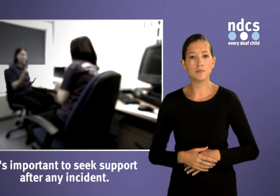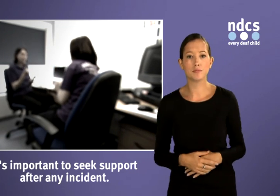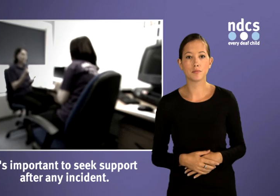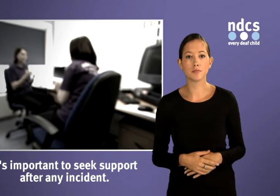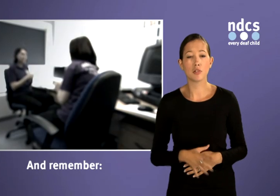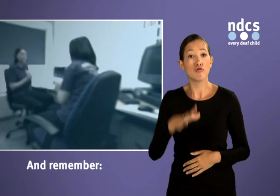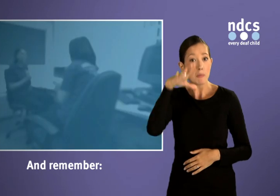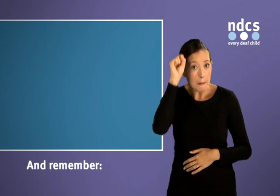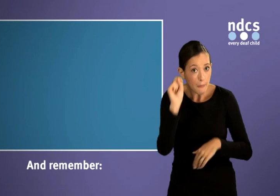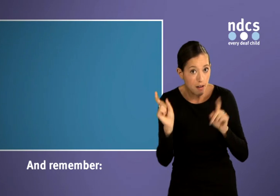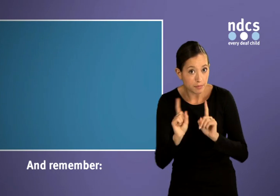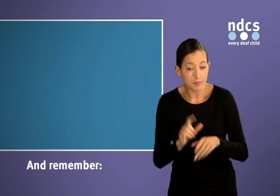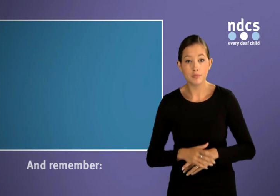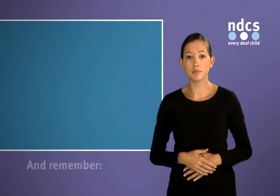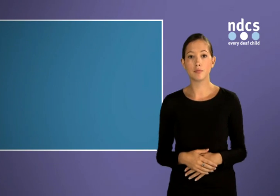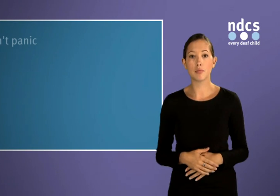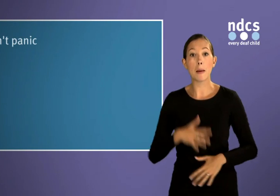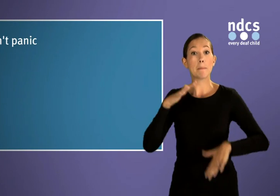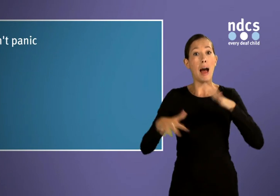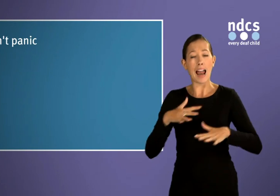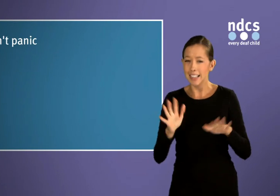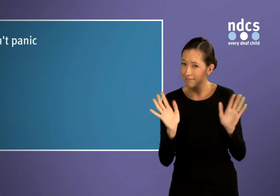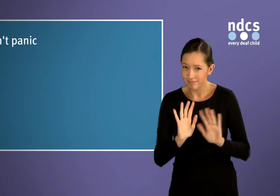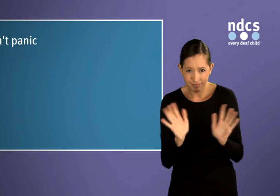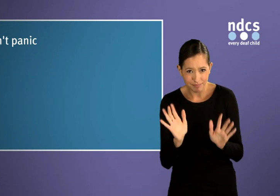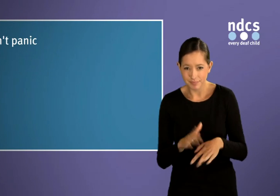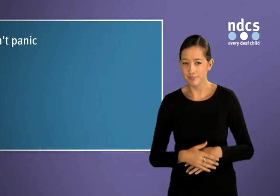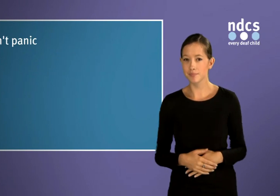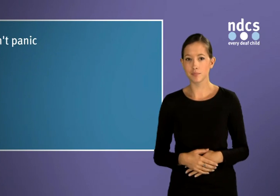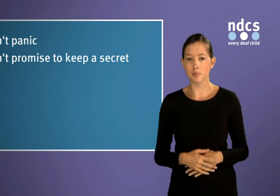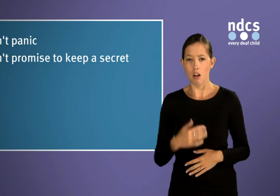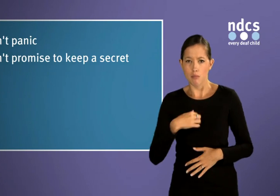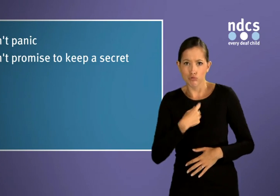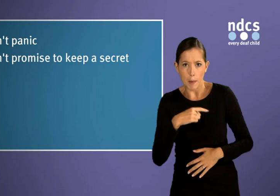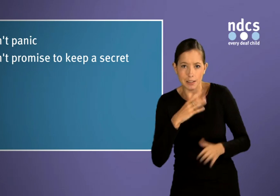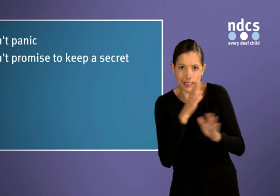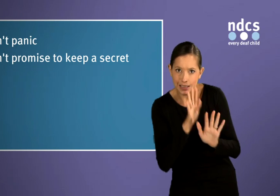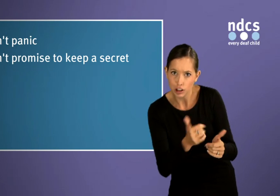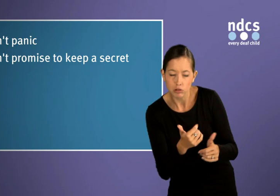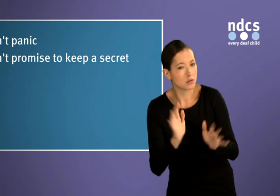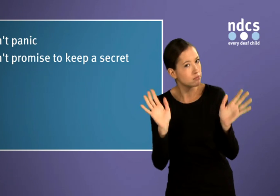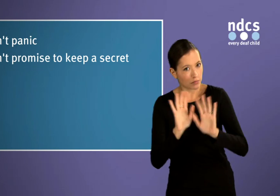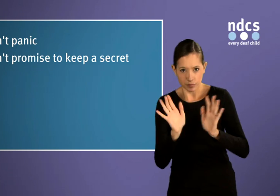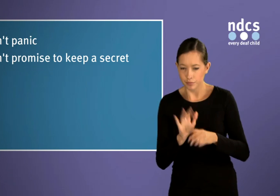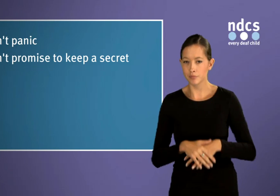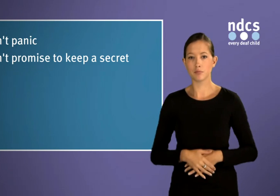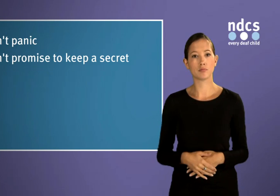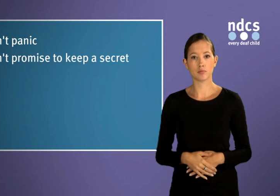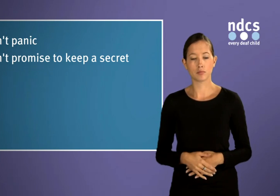incident. And remember, don't panic. Don't make a promise to keep it a